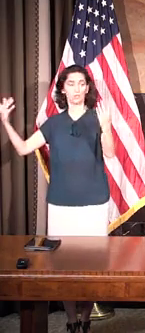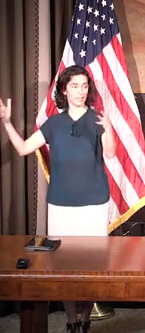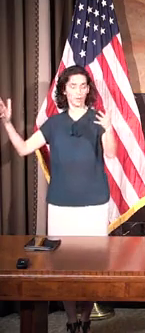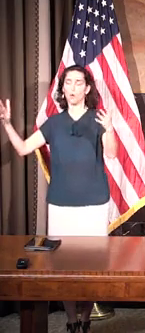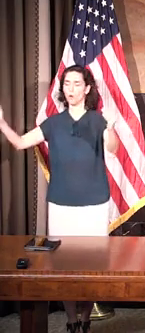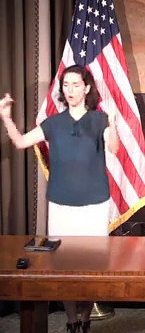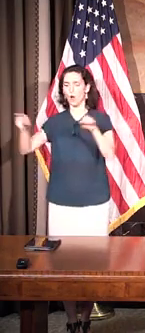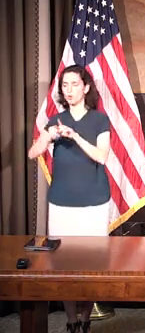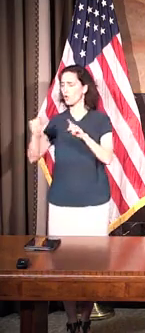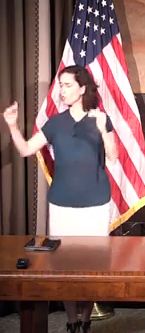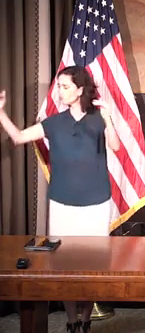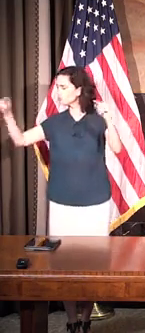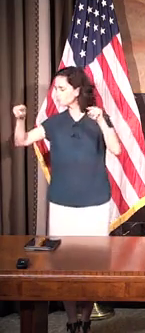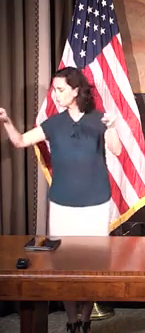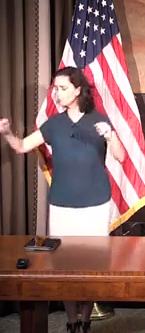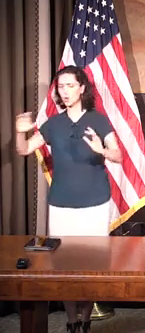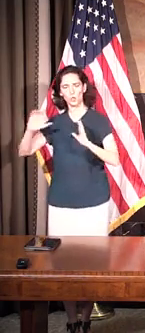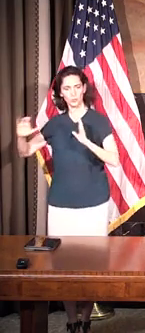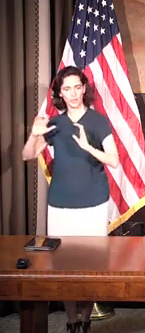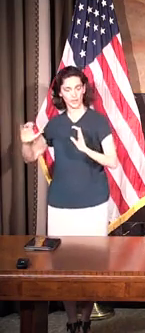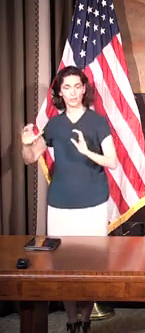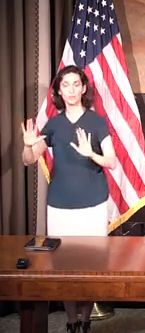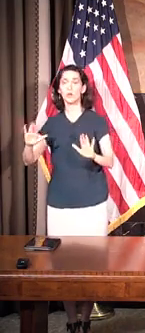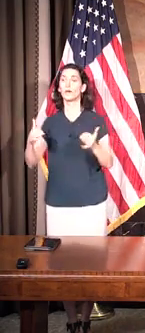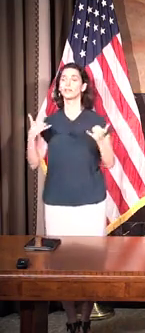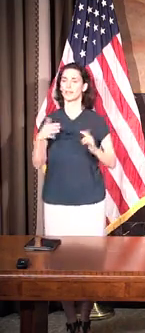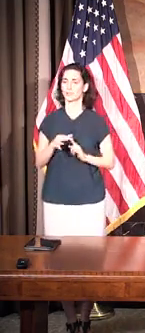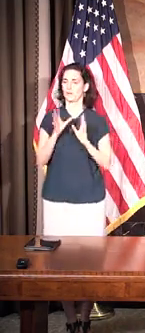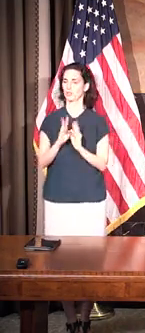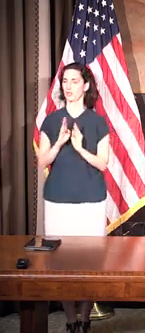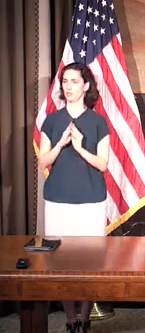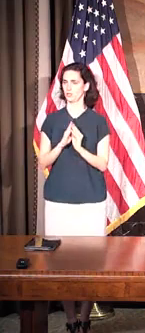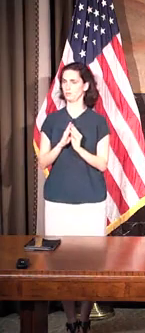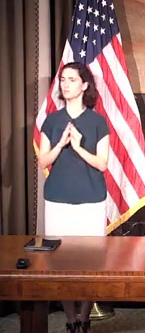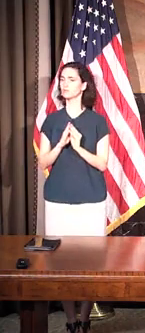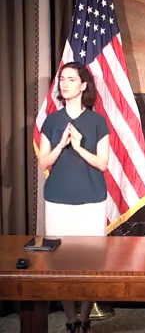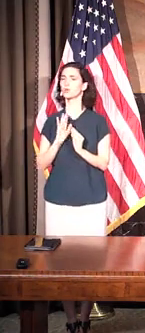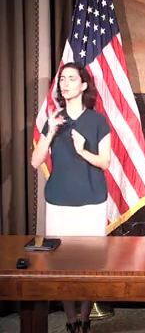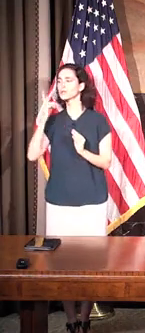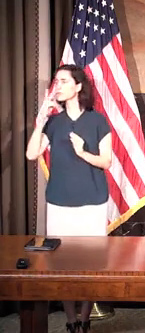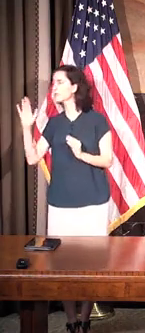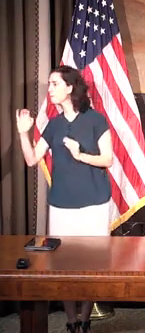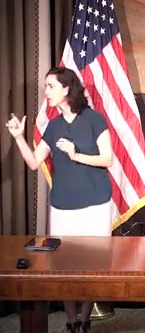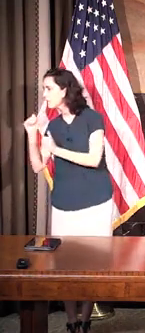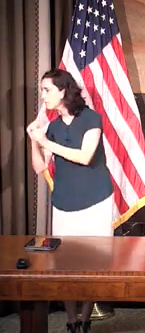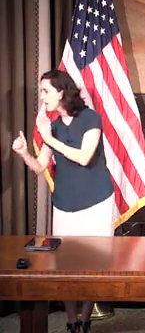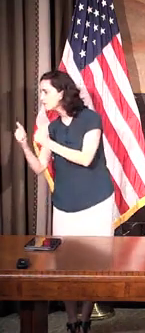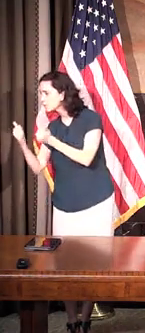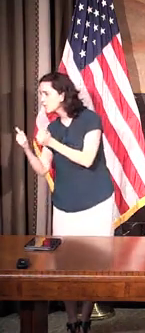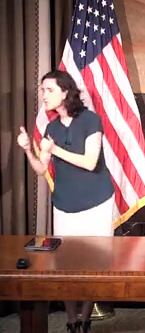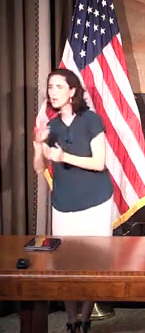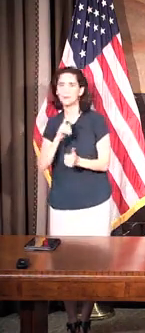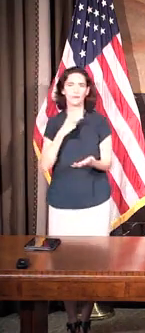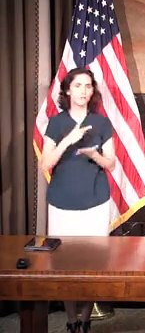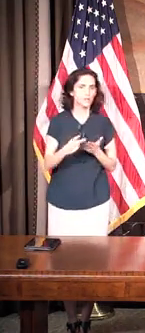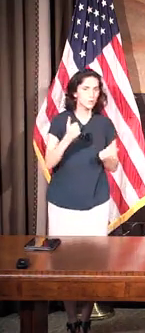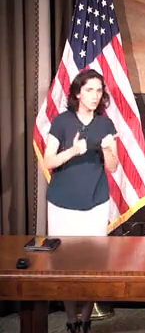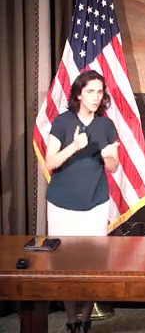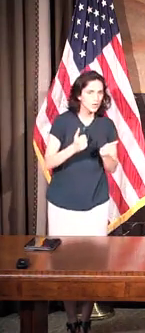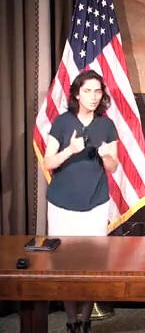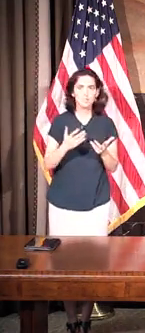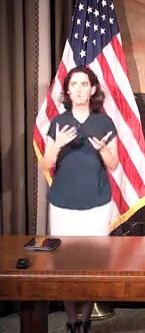well. And so we're in this special session. We're going to see what bills pass, what don't, and eventually what